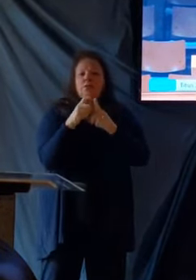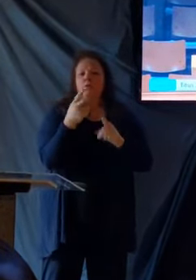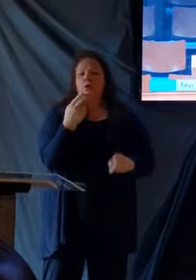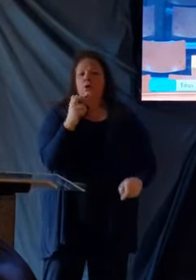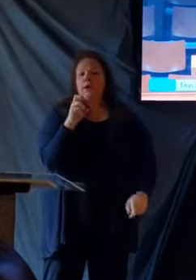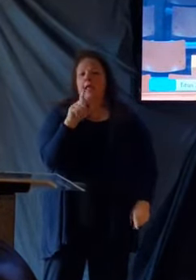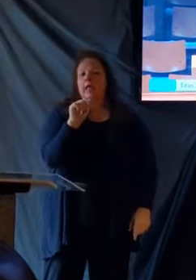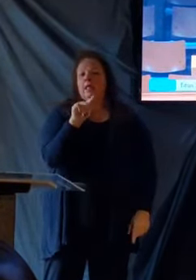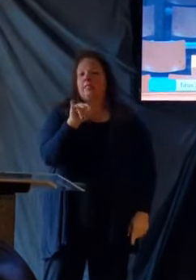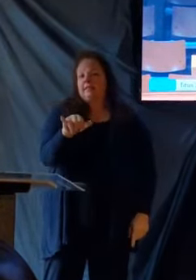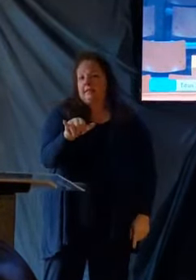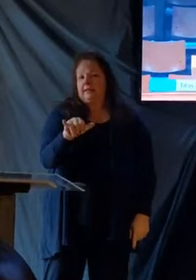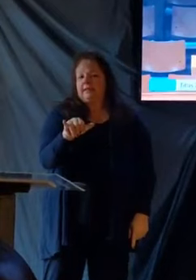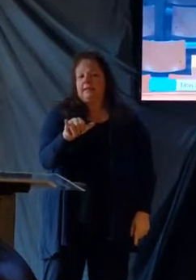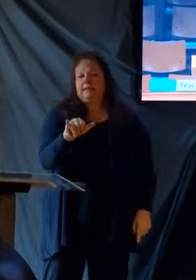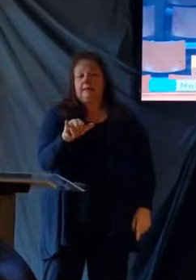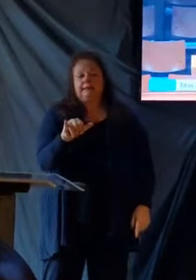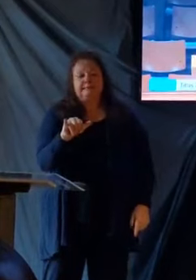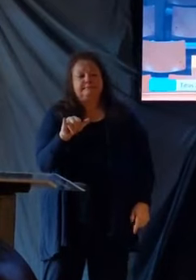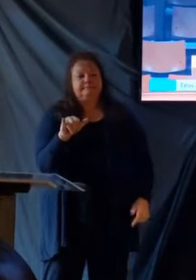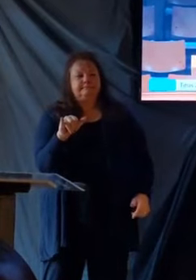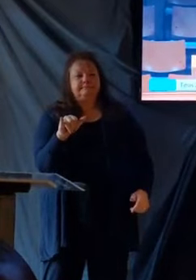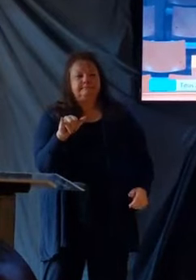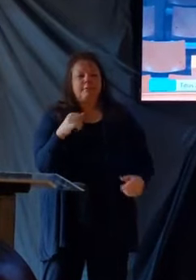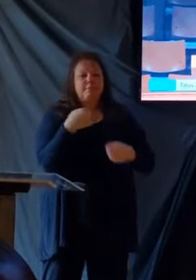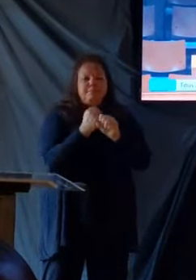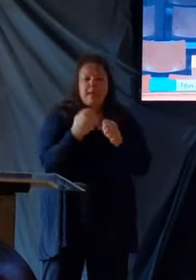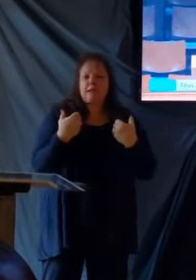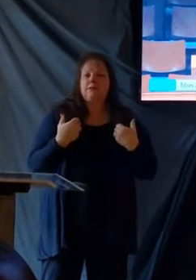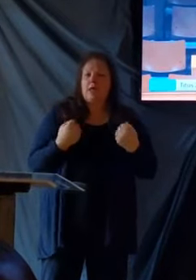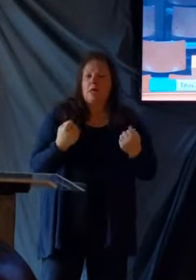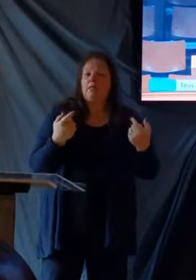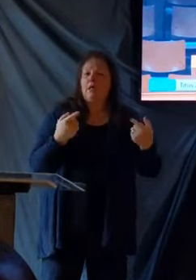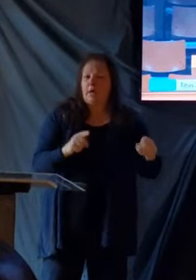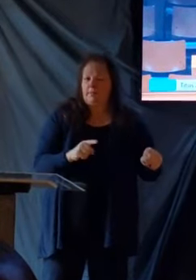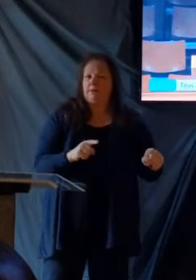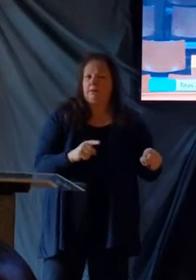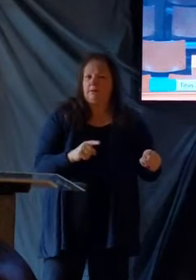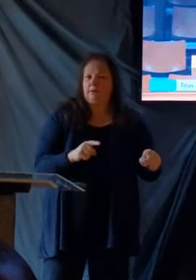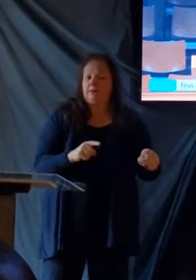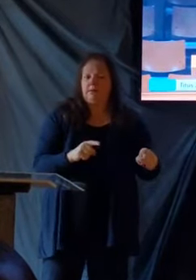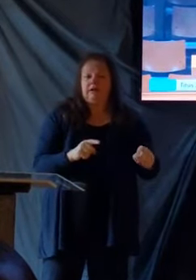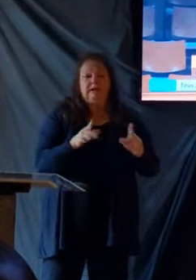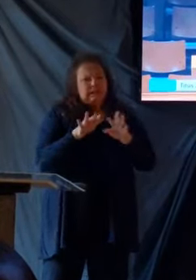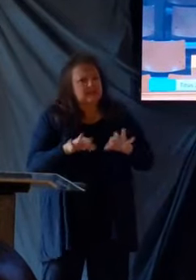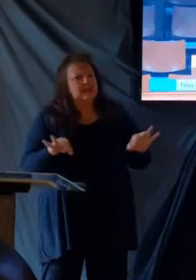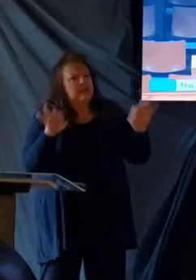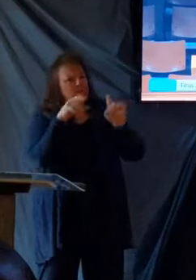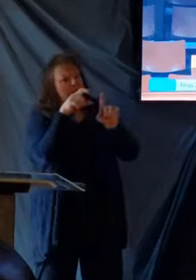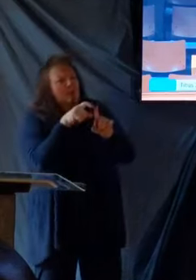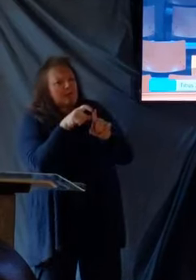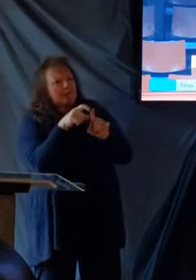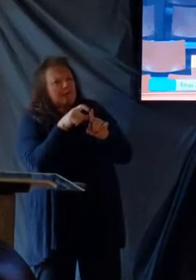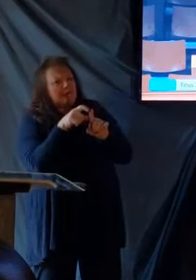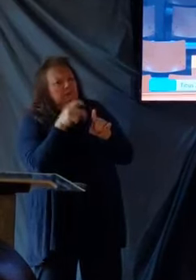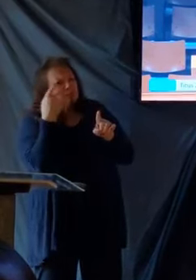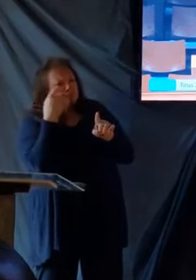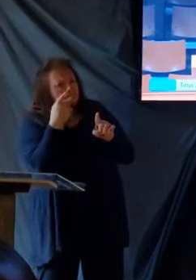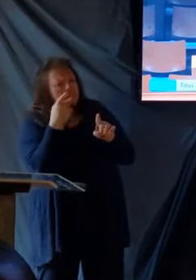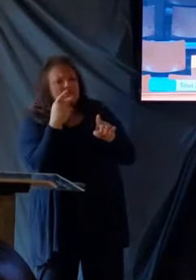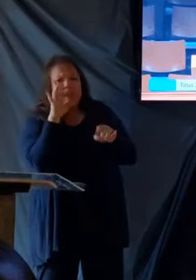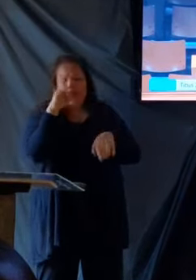word hygiene from it. I mean, it is healthy, health-producing. It's a key word. We've looked at it. It's used about 8